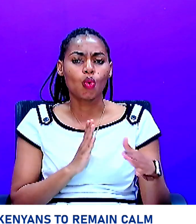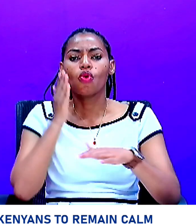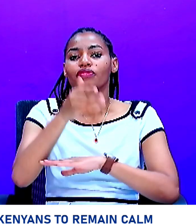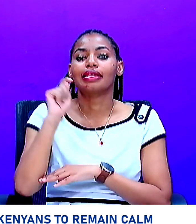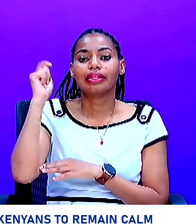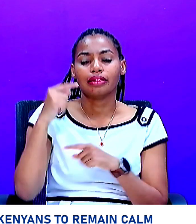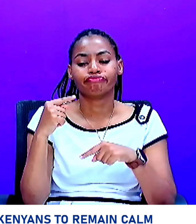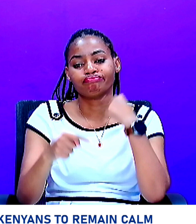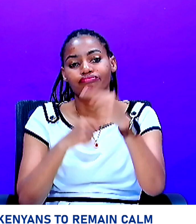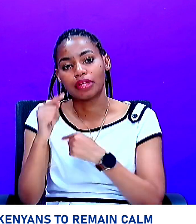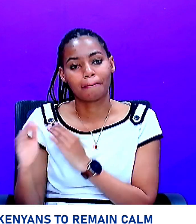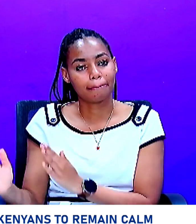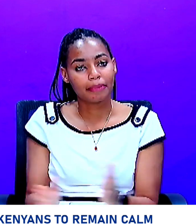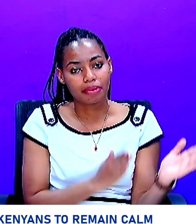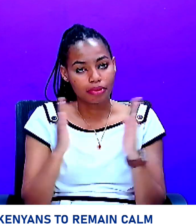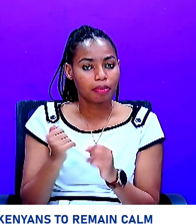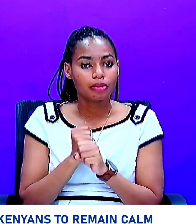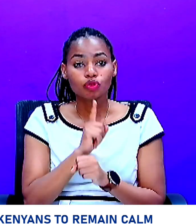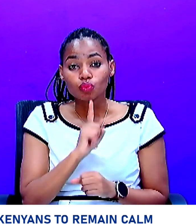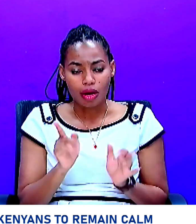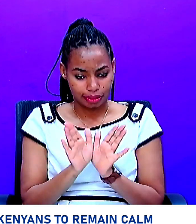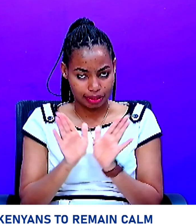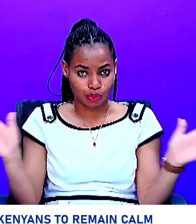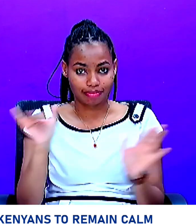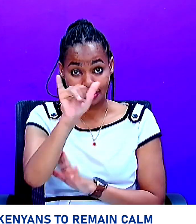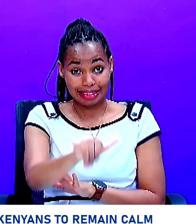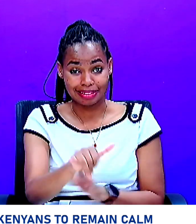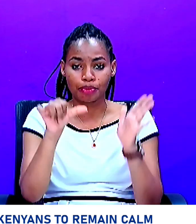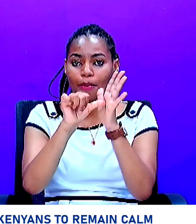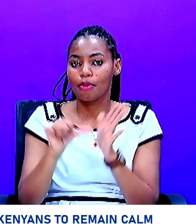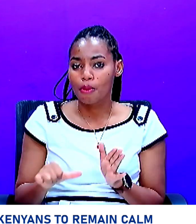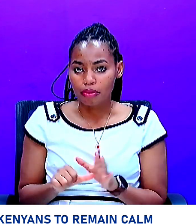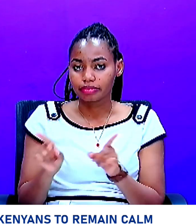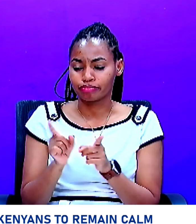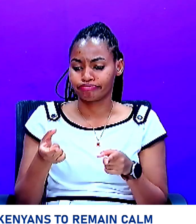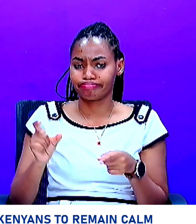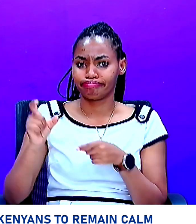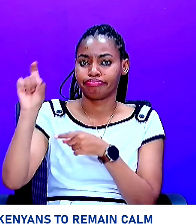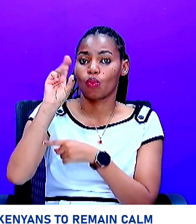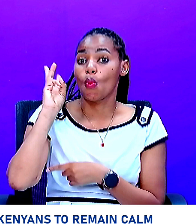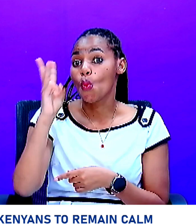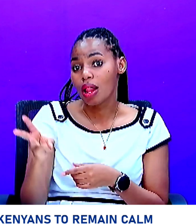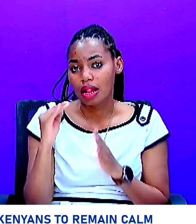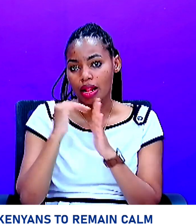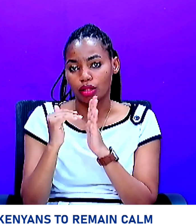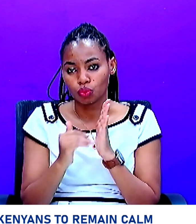from concerns over Kenya's continued engagement with China. However, in a post on social media platform